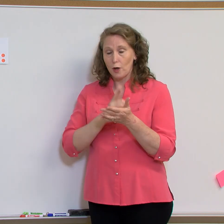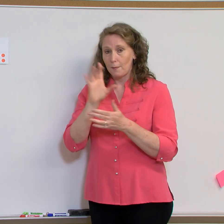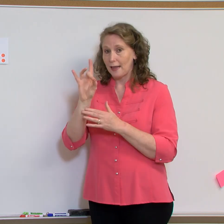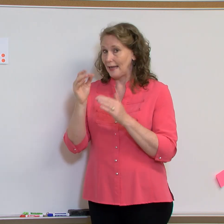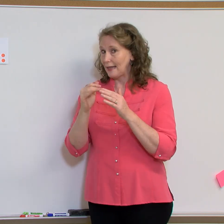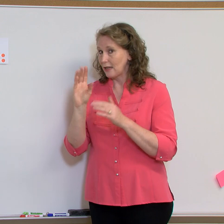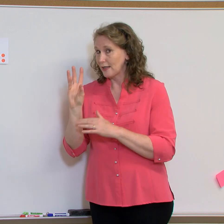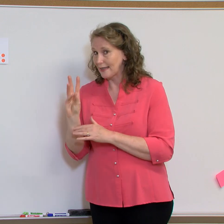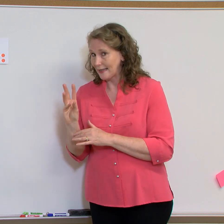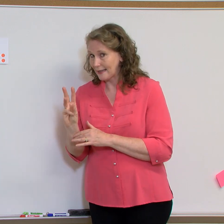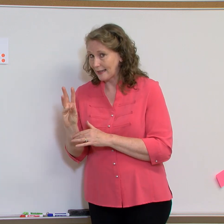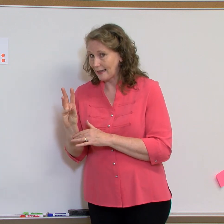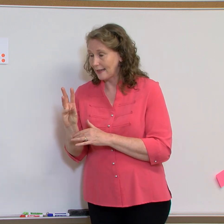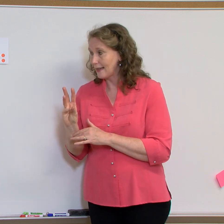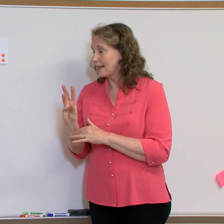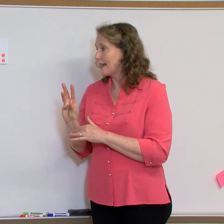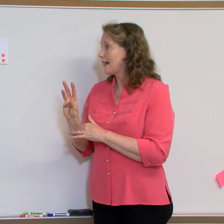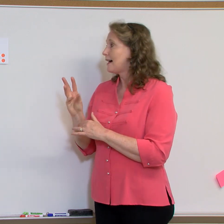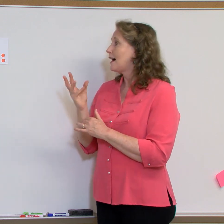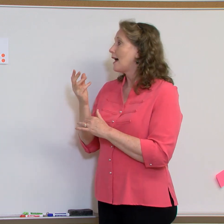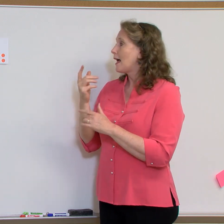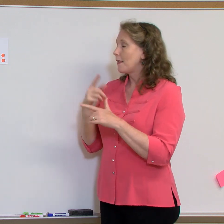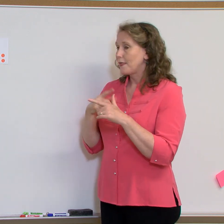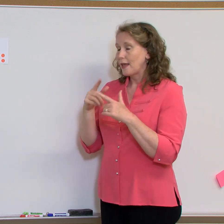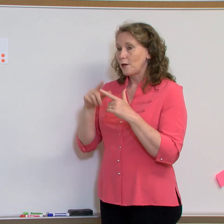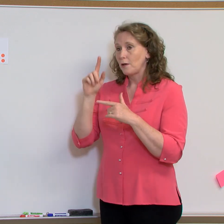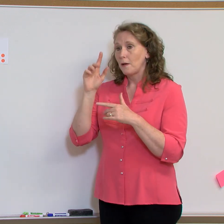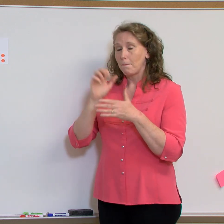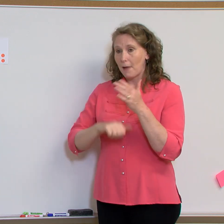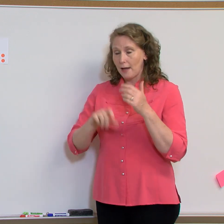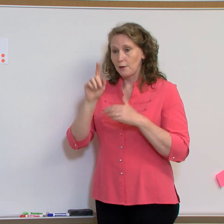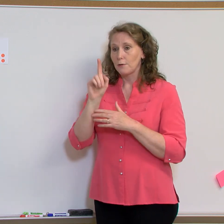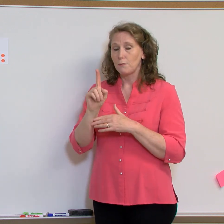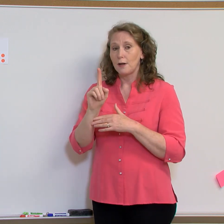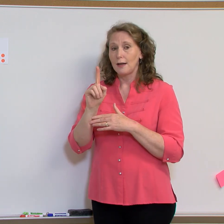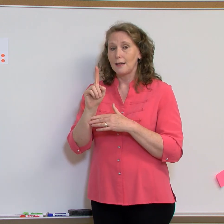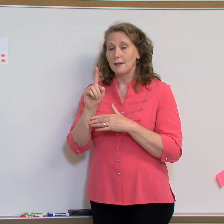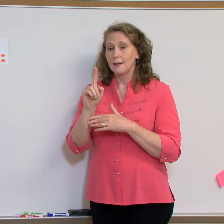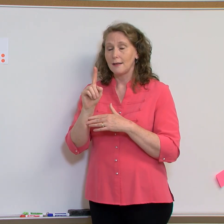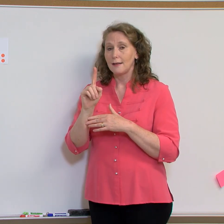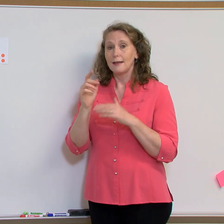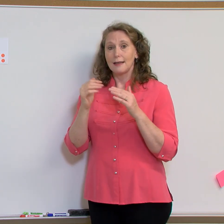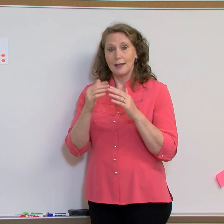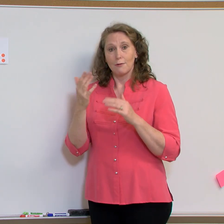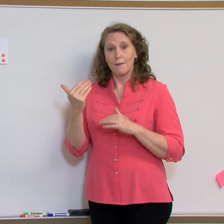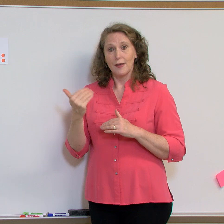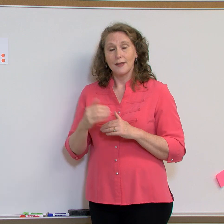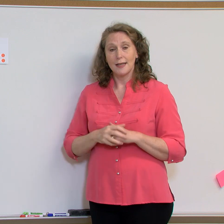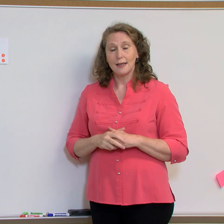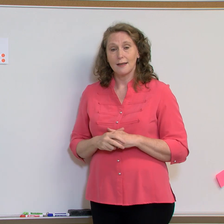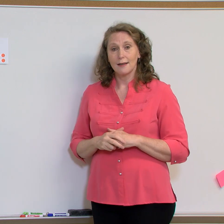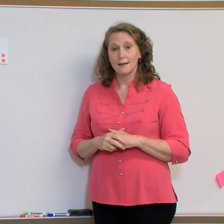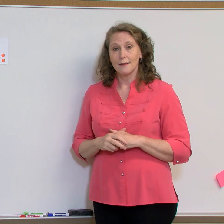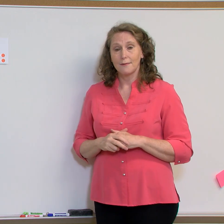is 16, then one less dot, the missing dot, would be 15.